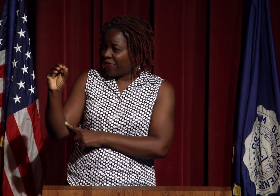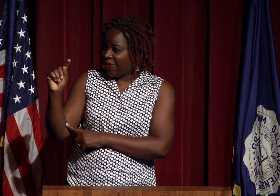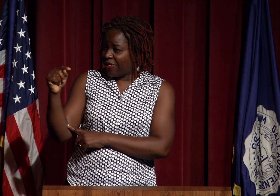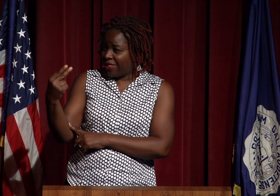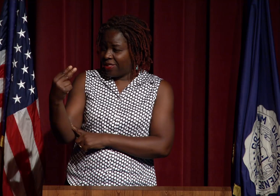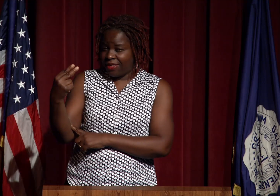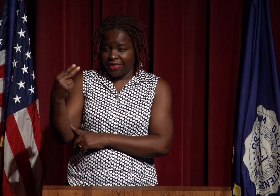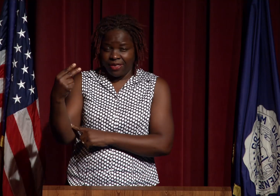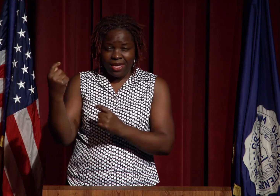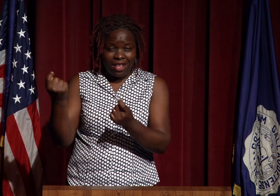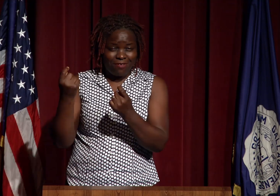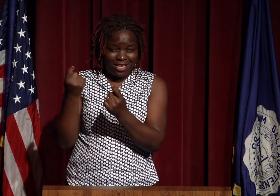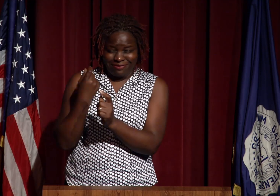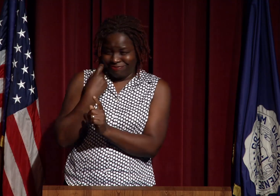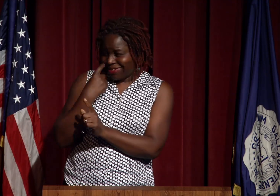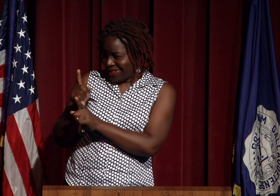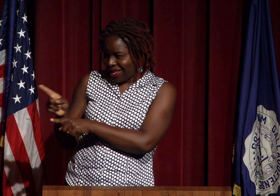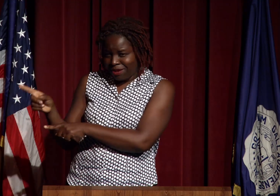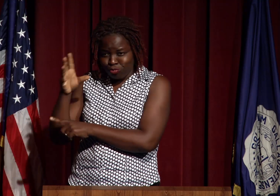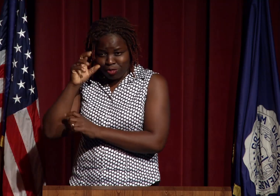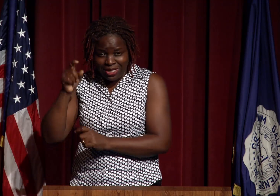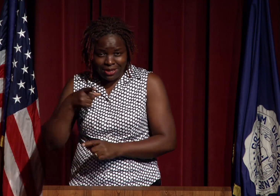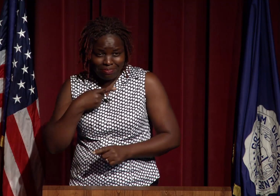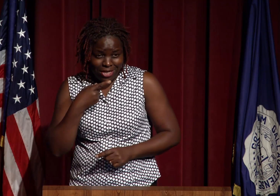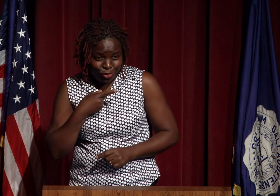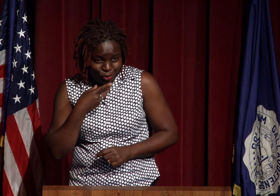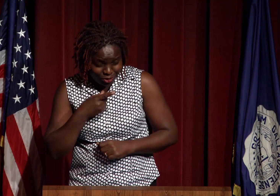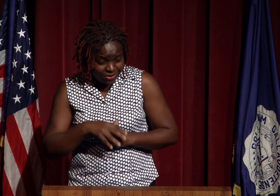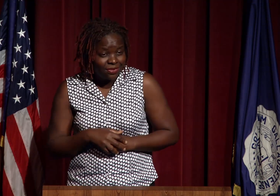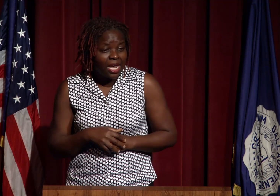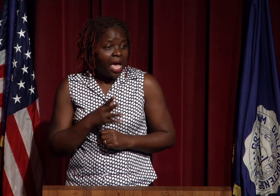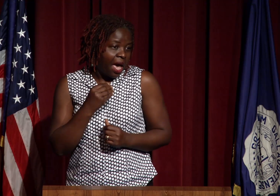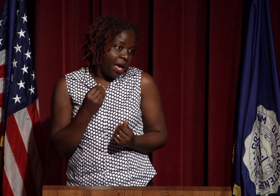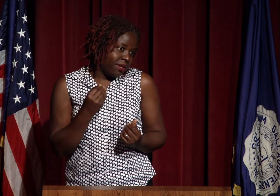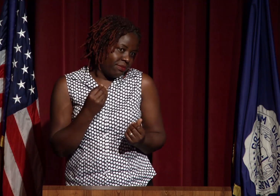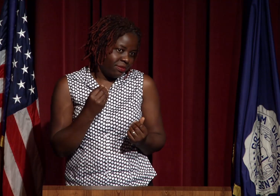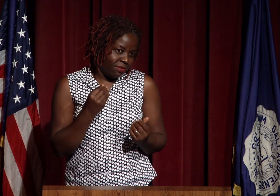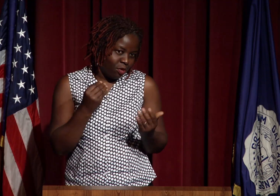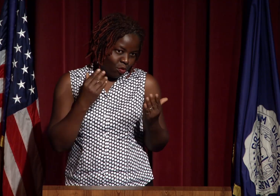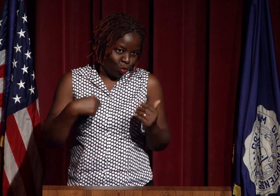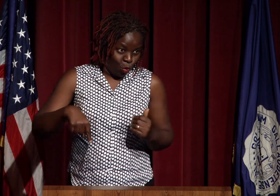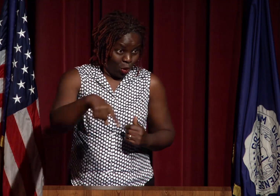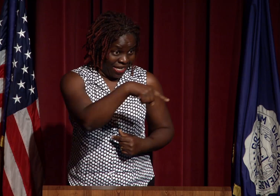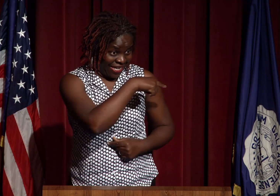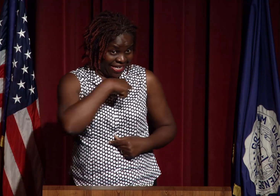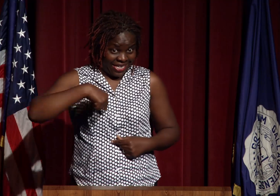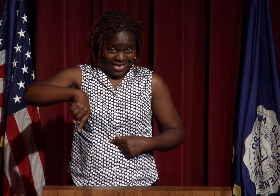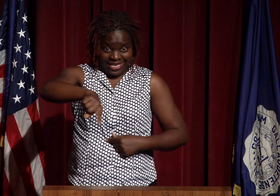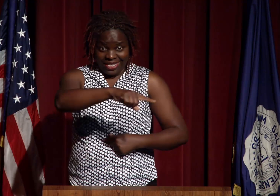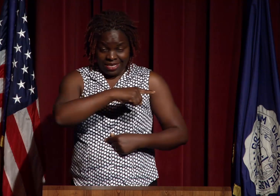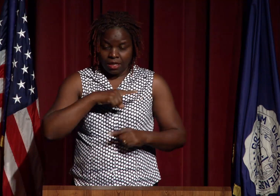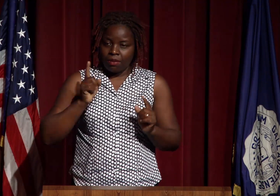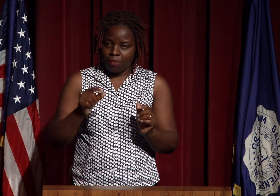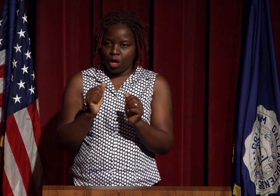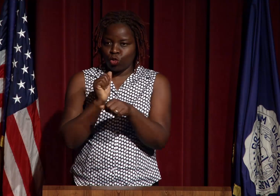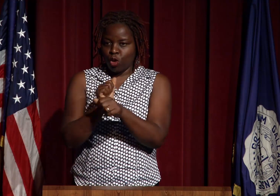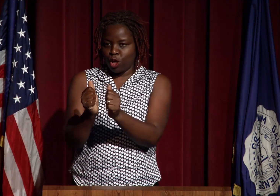You know, we'd recently celebrated our 150th anniversary, as Dr. Hurwitz has just shared with you. And we